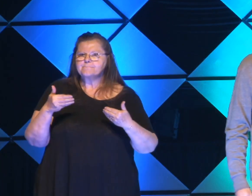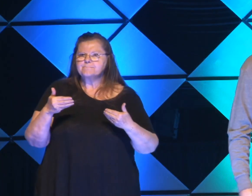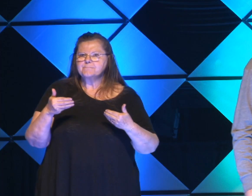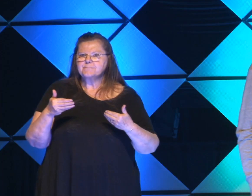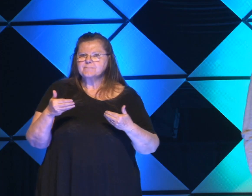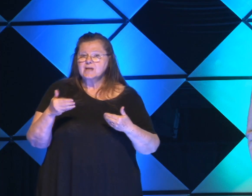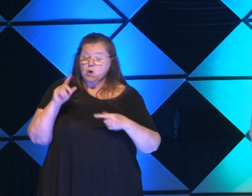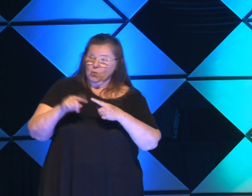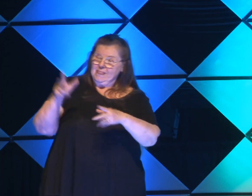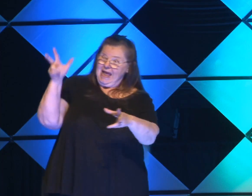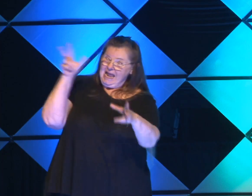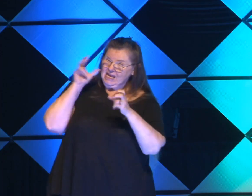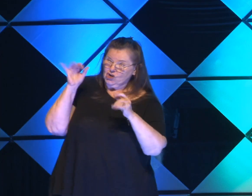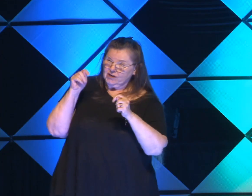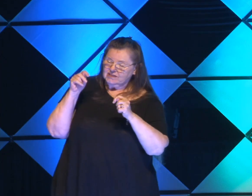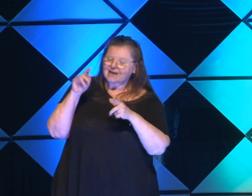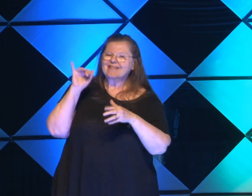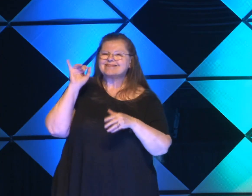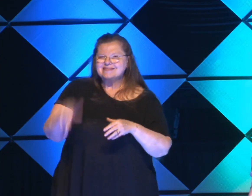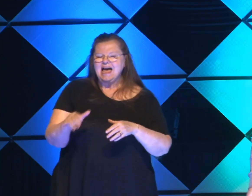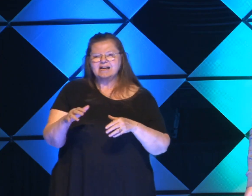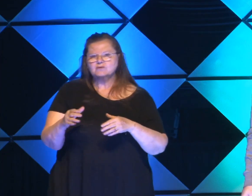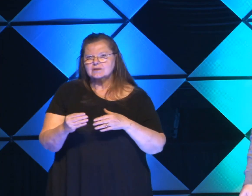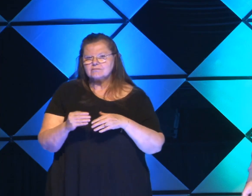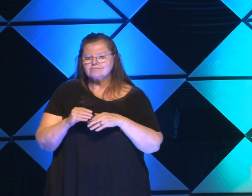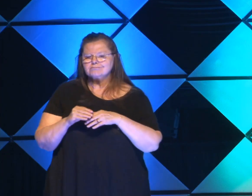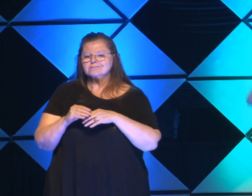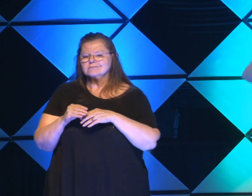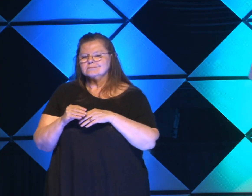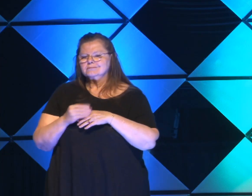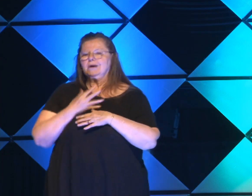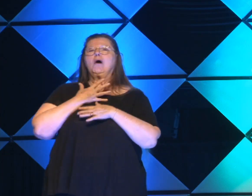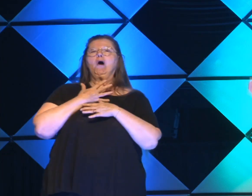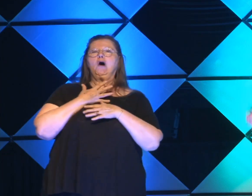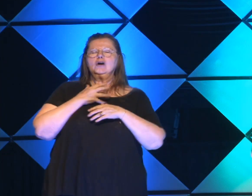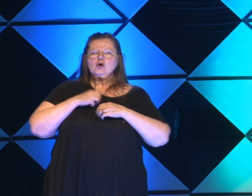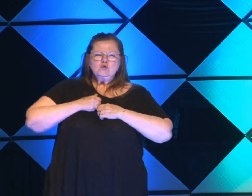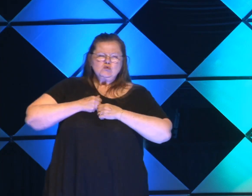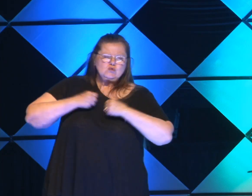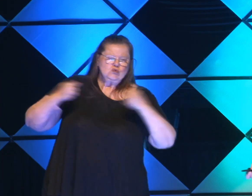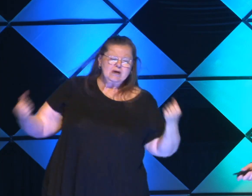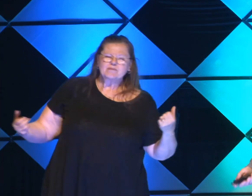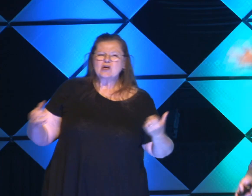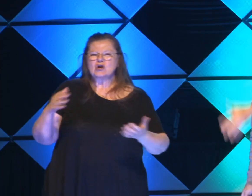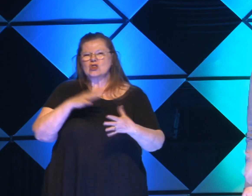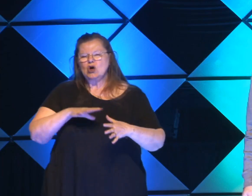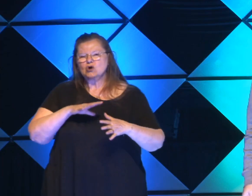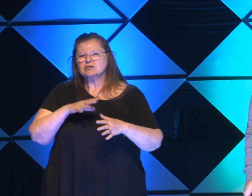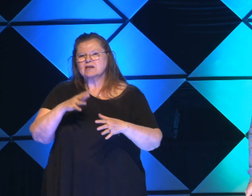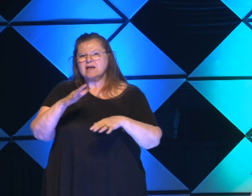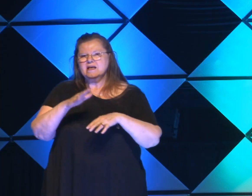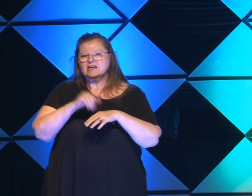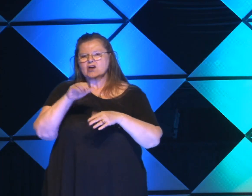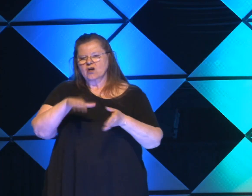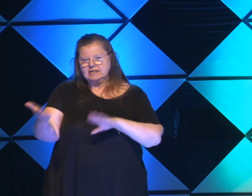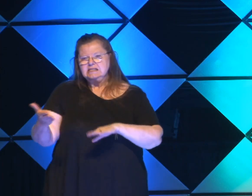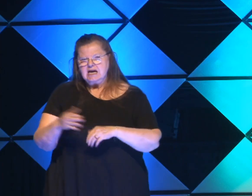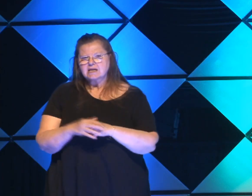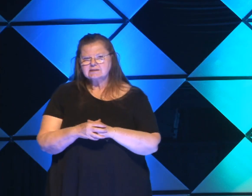when they hear this, that is what pushes them over the edge. They rip their clothes in the Gospel of Mark and they call for his